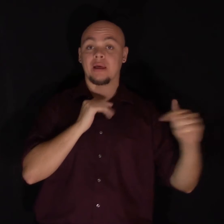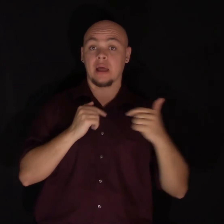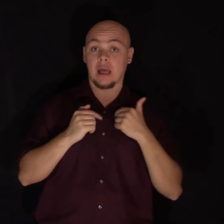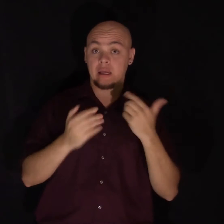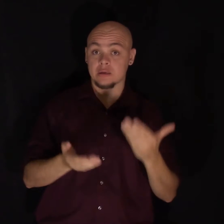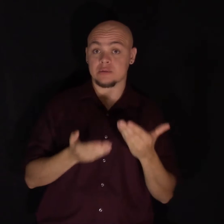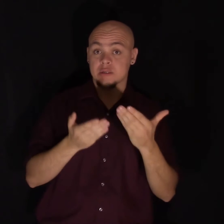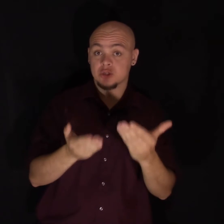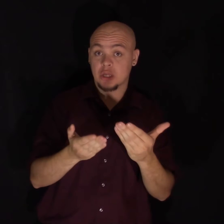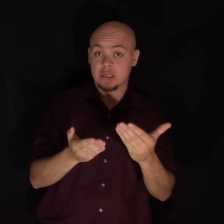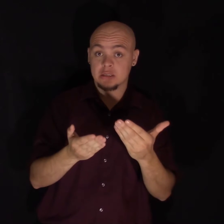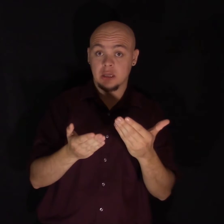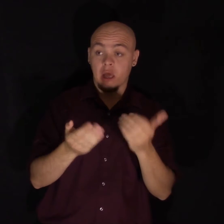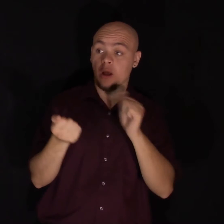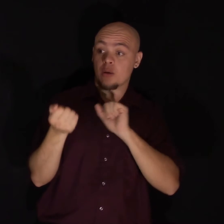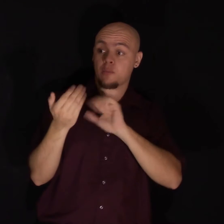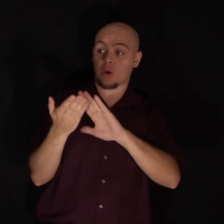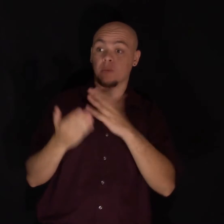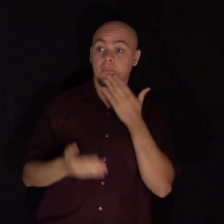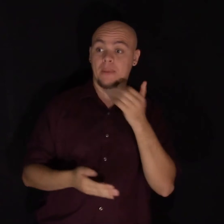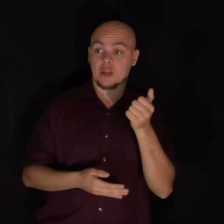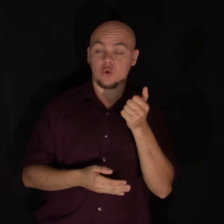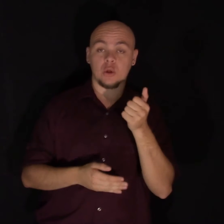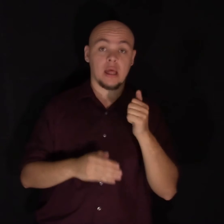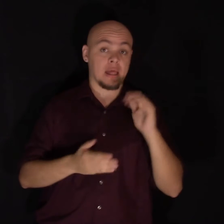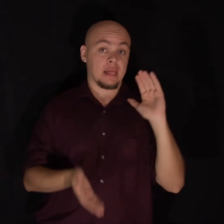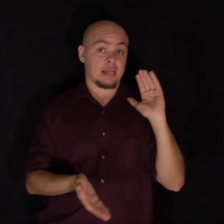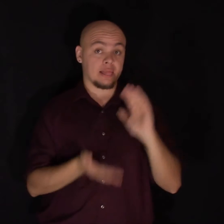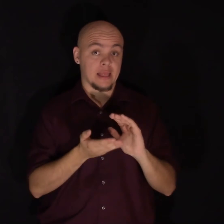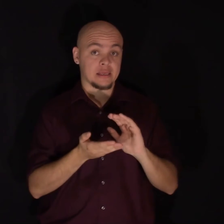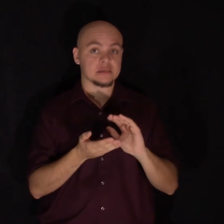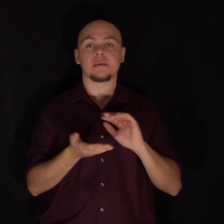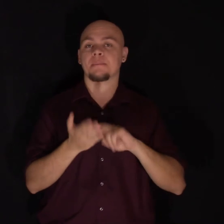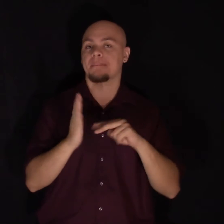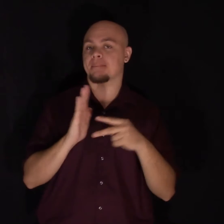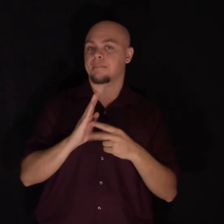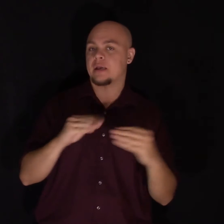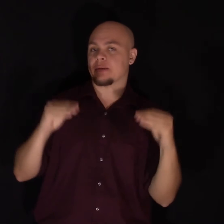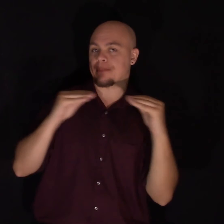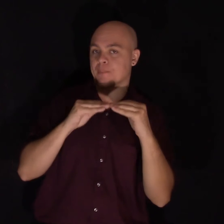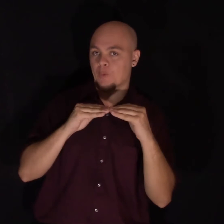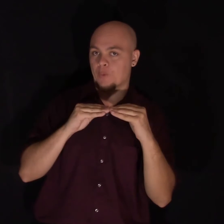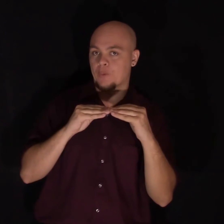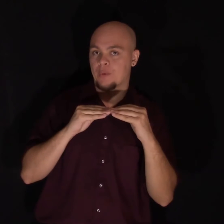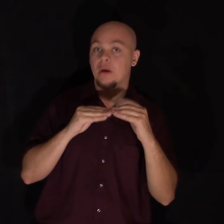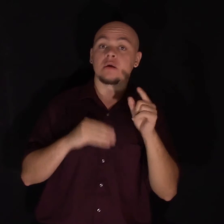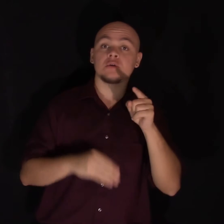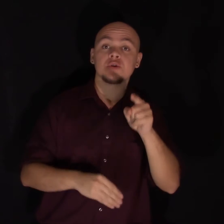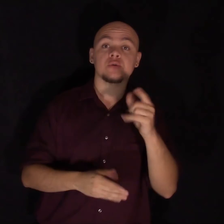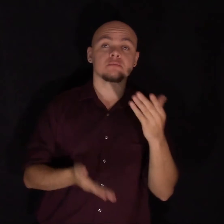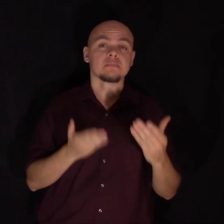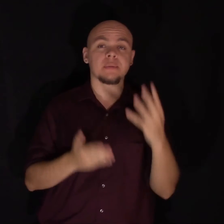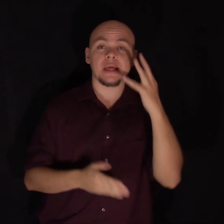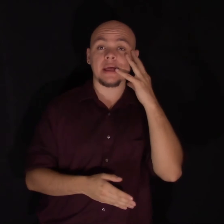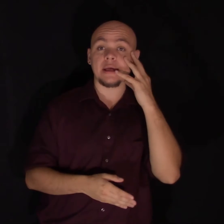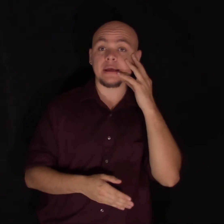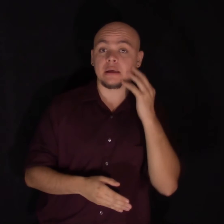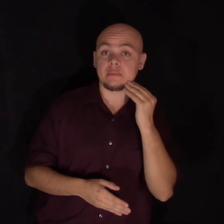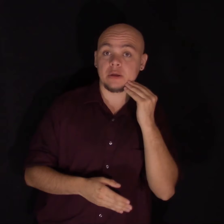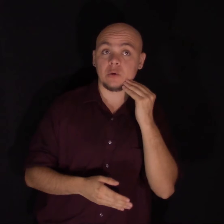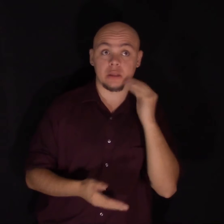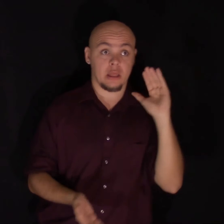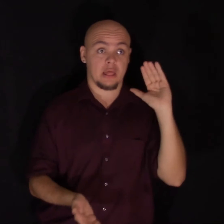there's a better way, that less might actually equal more. I bet most of us have experienced at some point the joys of